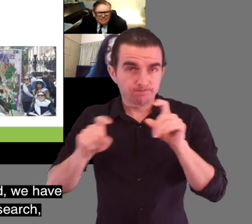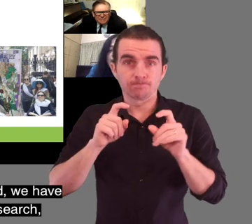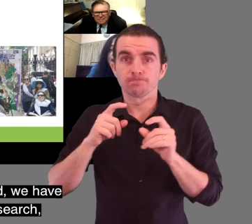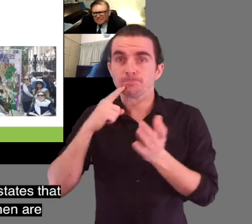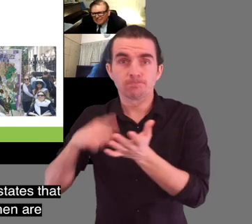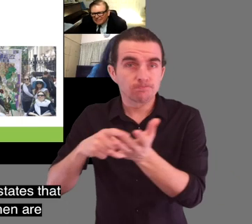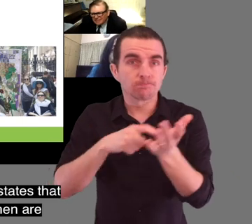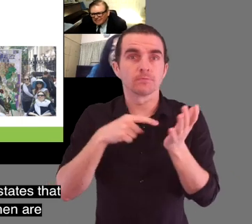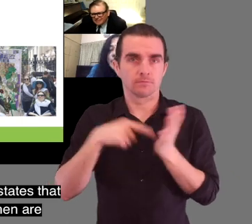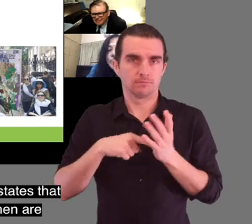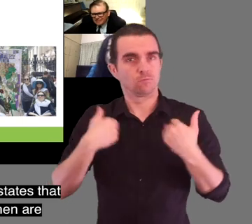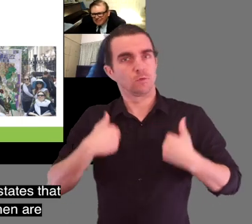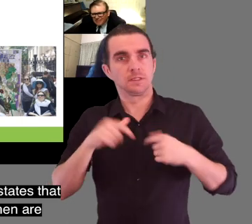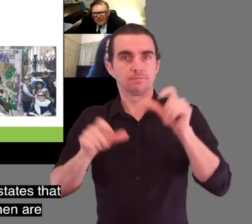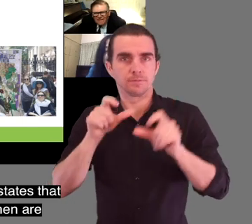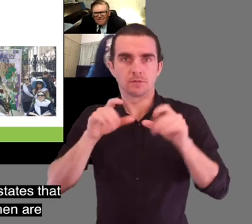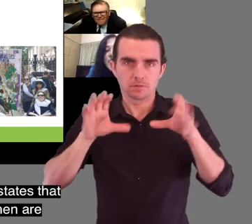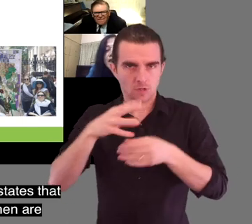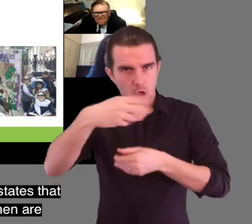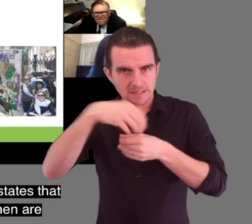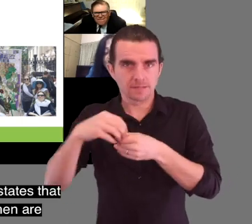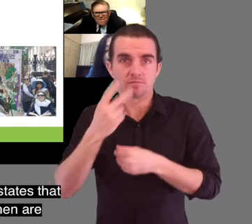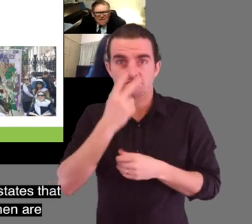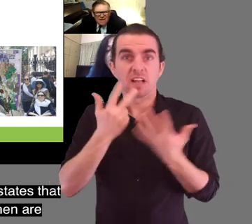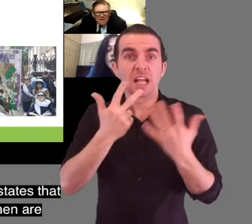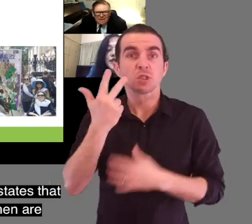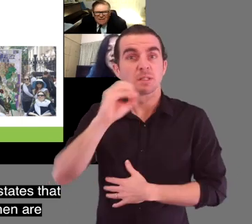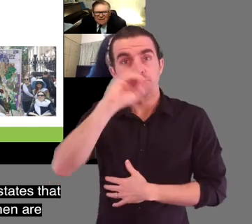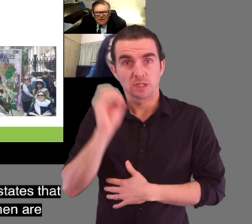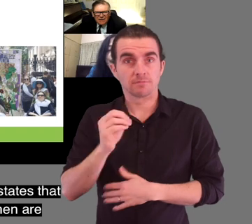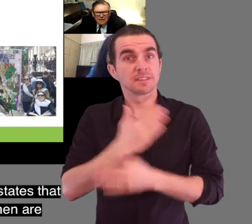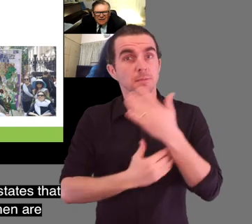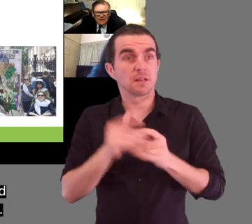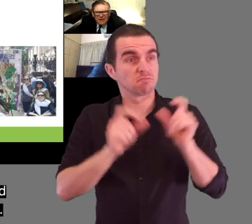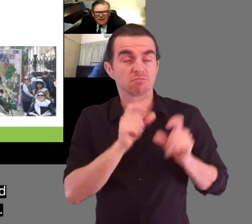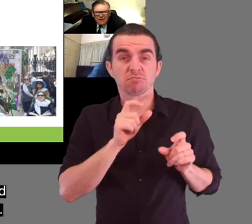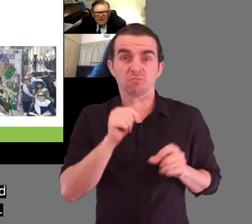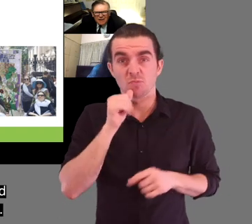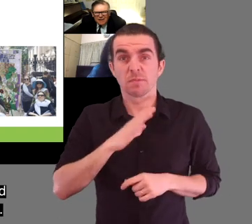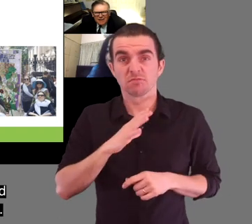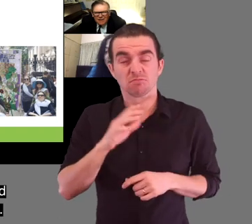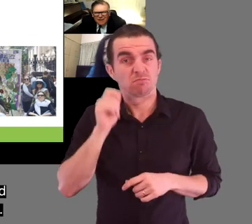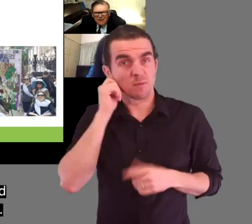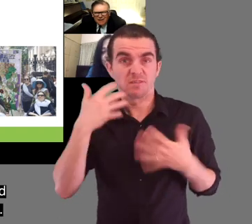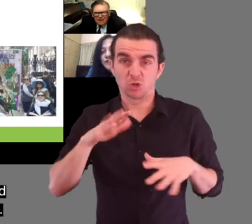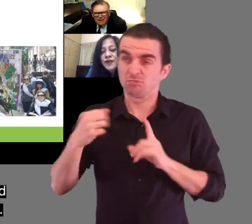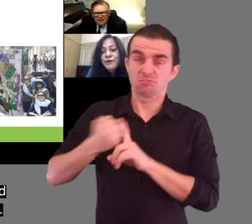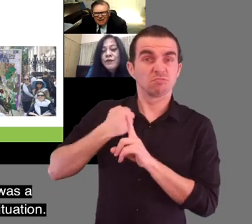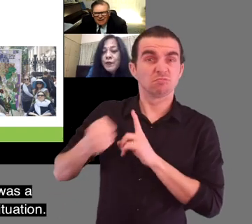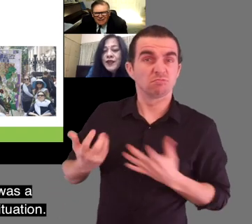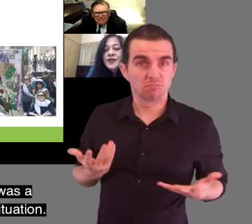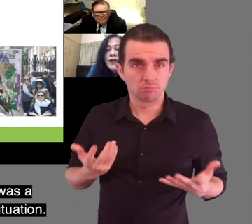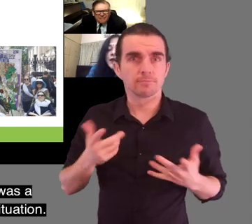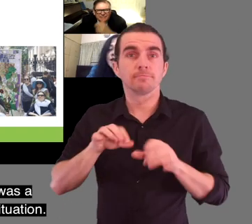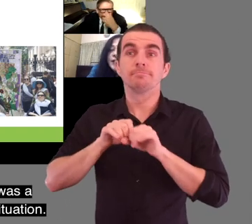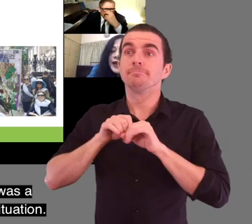research. Humanity and Inclusion states that 83% of disabled women are sexually abused in their lifetime.